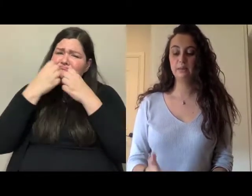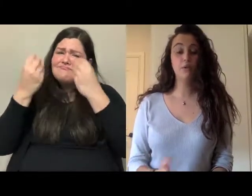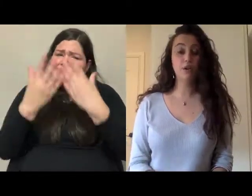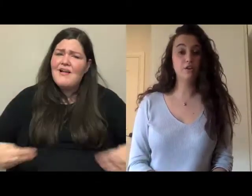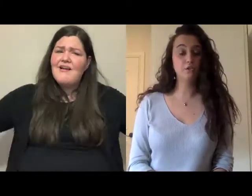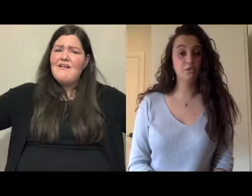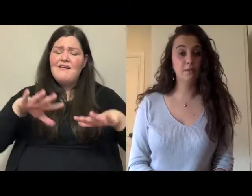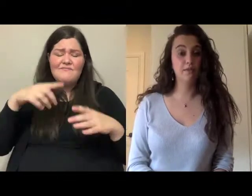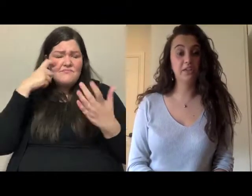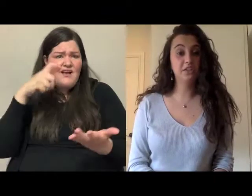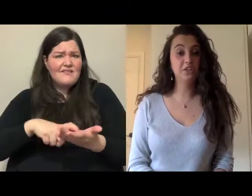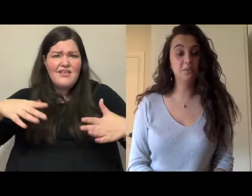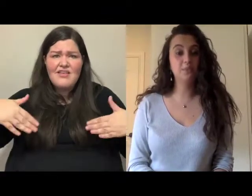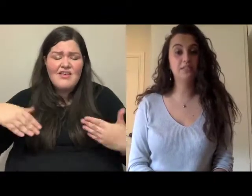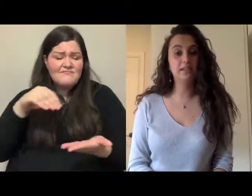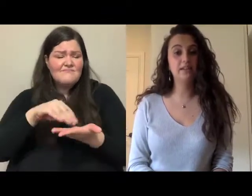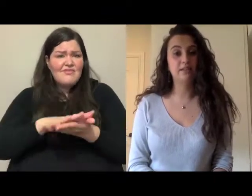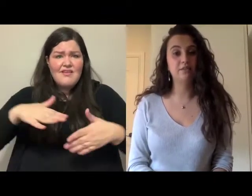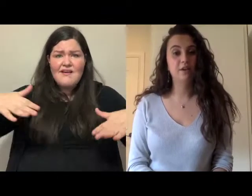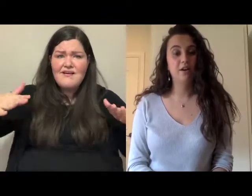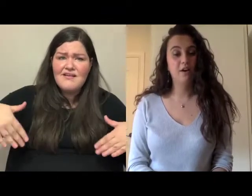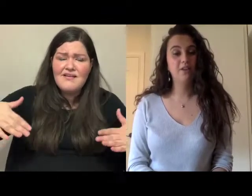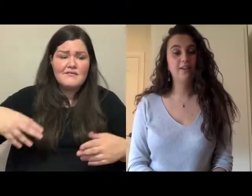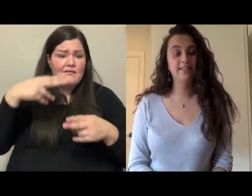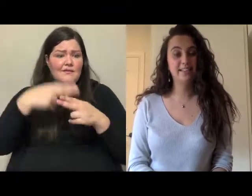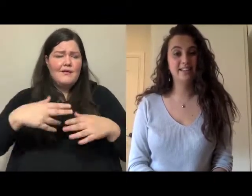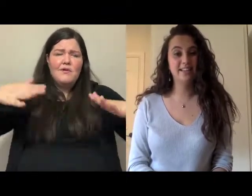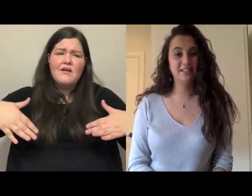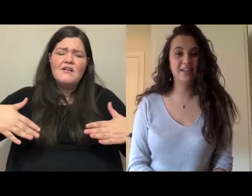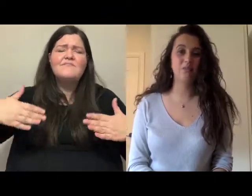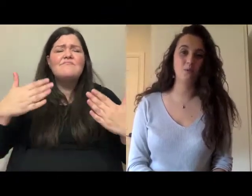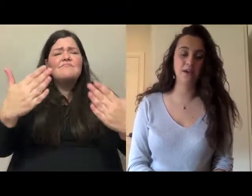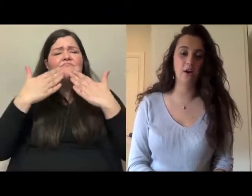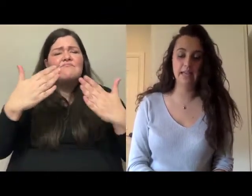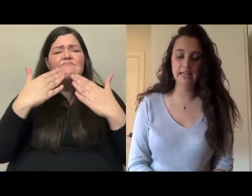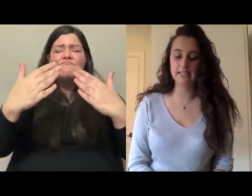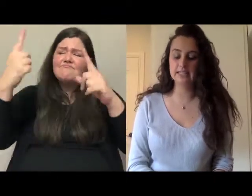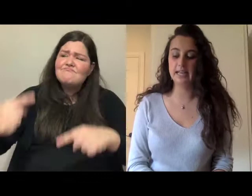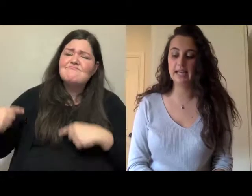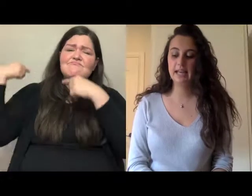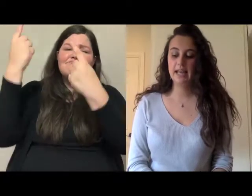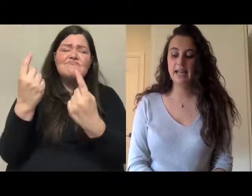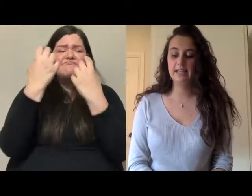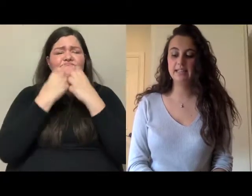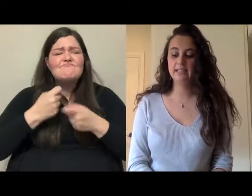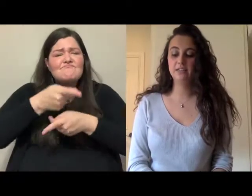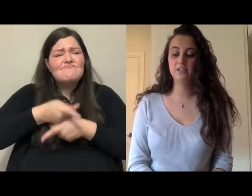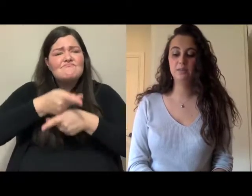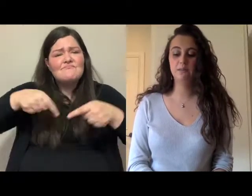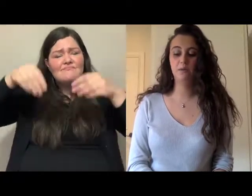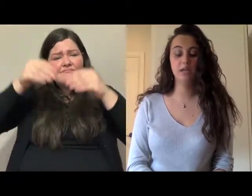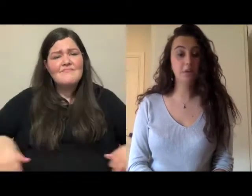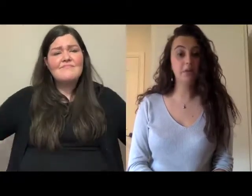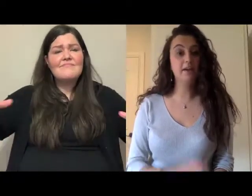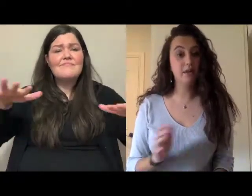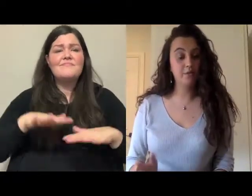It's important also to remember that Indigenous people still live on this land today, on what we call Canada today, and Indigenous